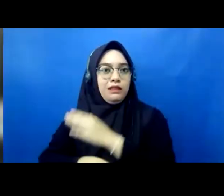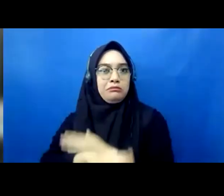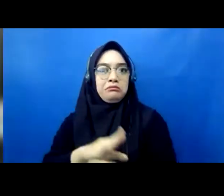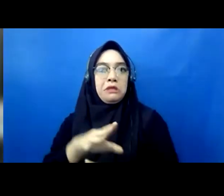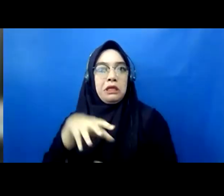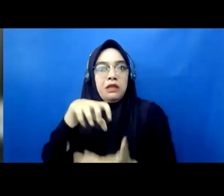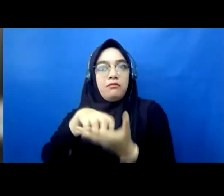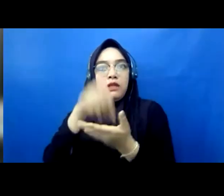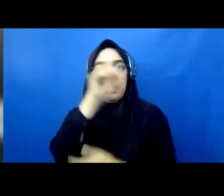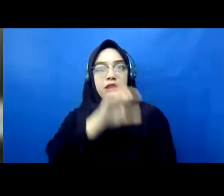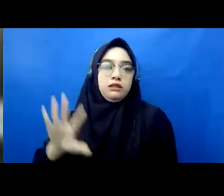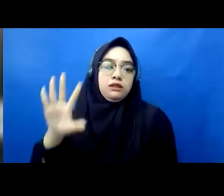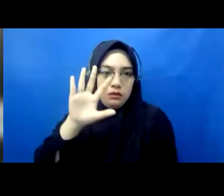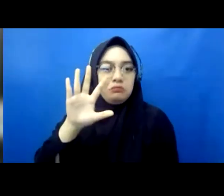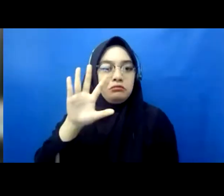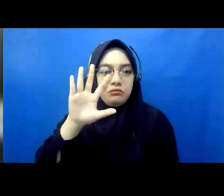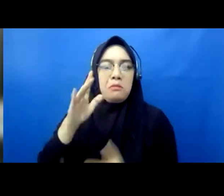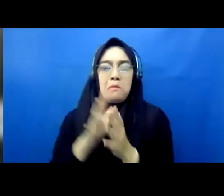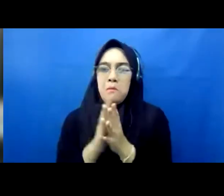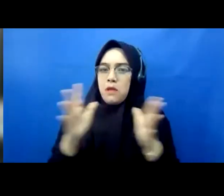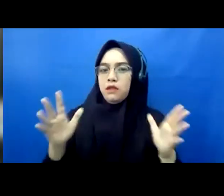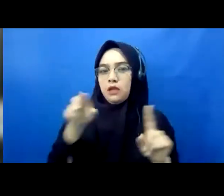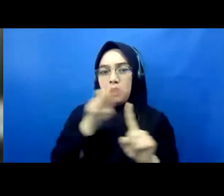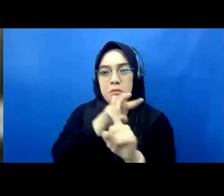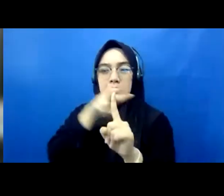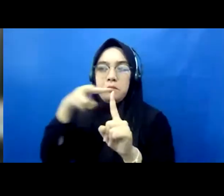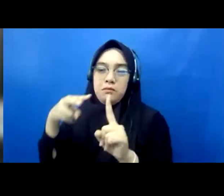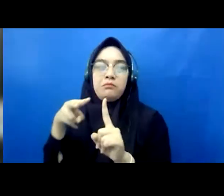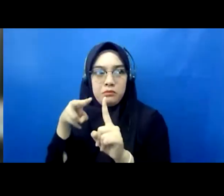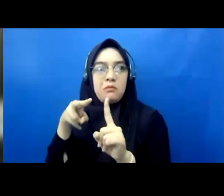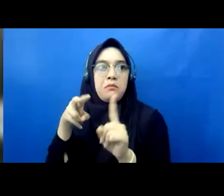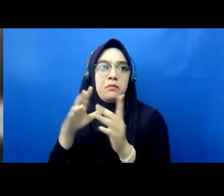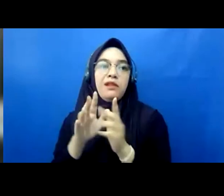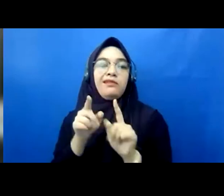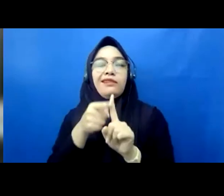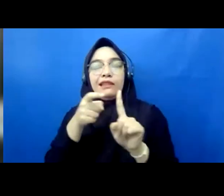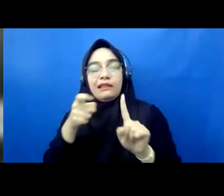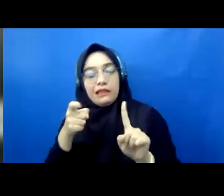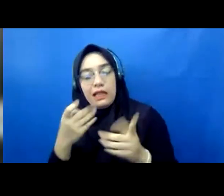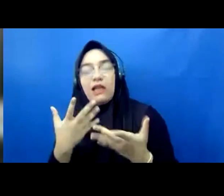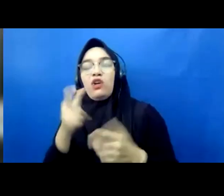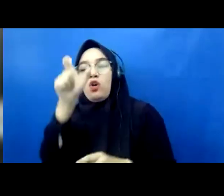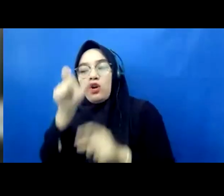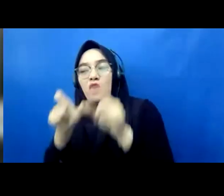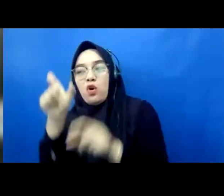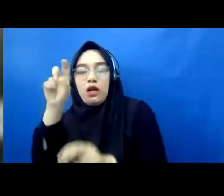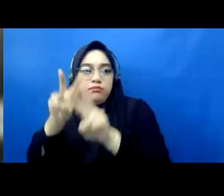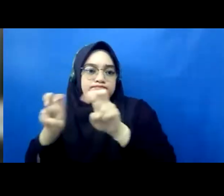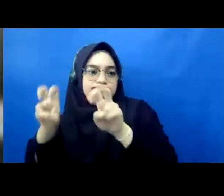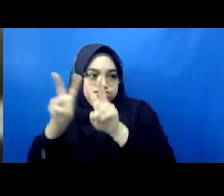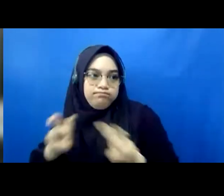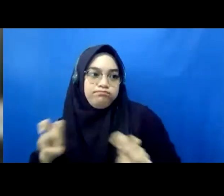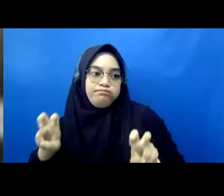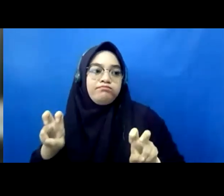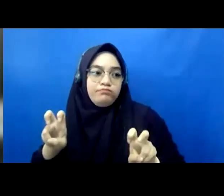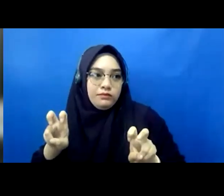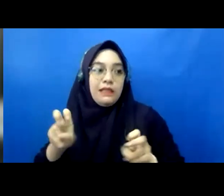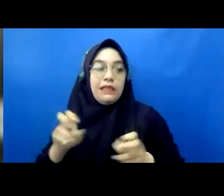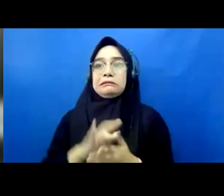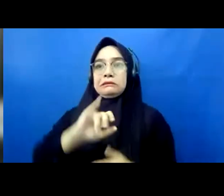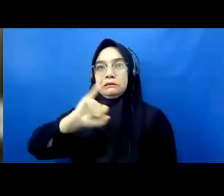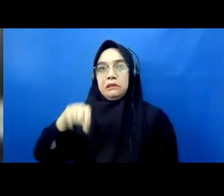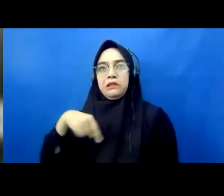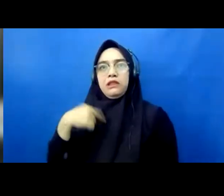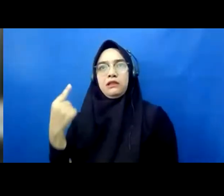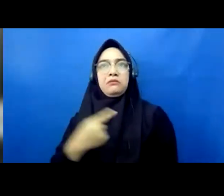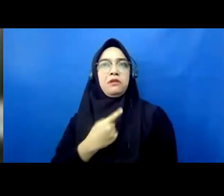It brings together the perspectives of various social enterprises across the ASEAN region. So we are therefore delighted this afternoon